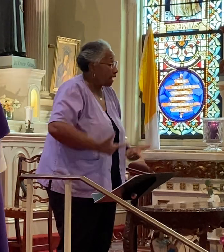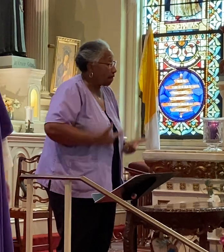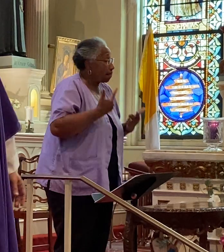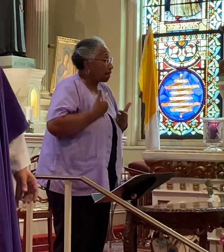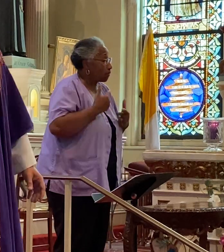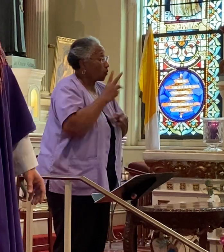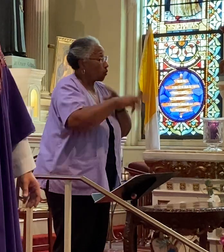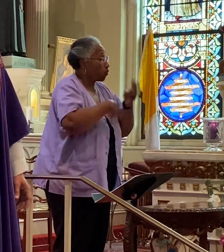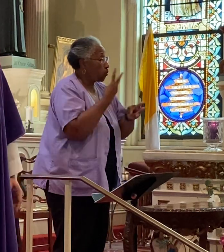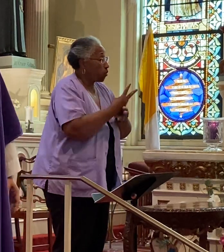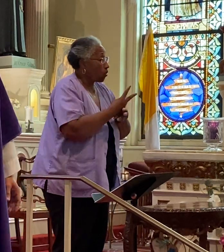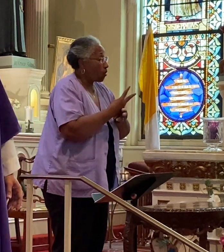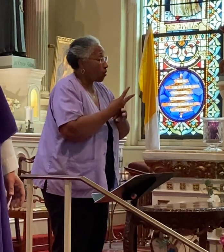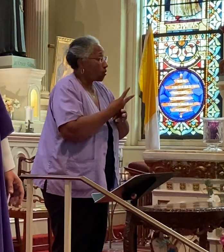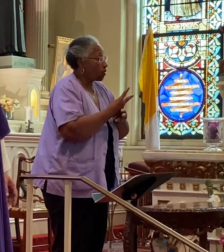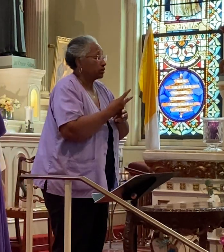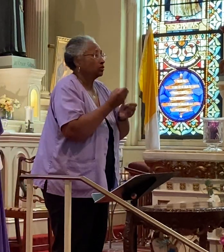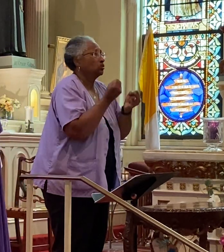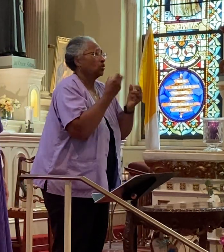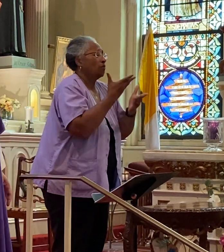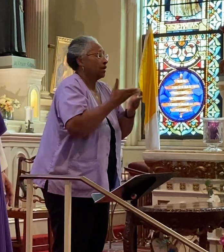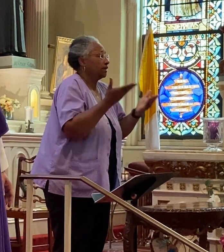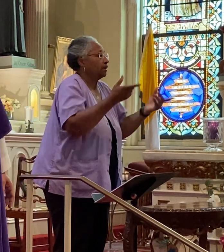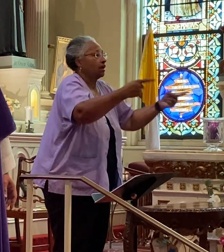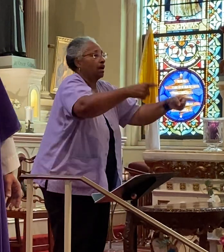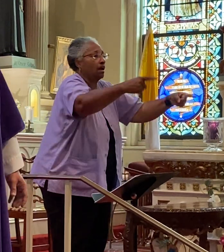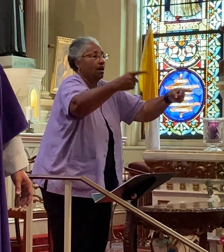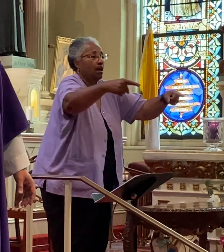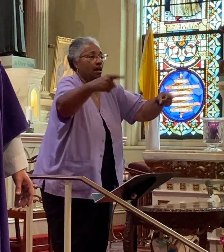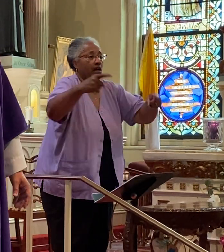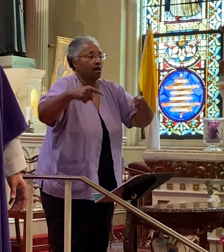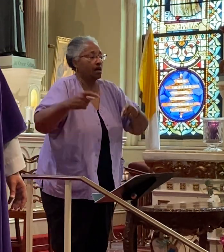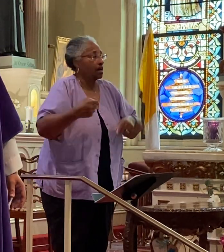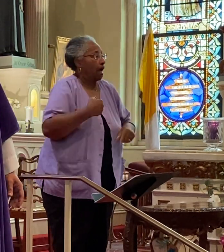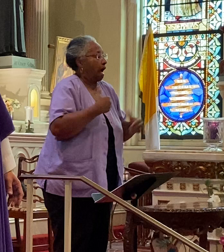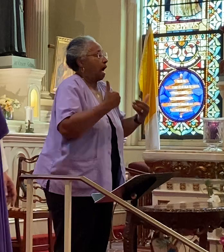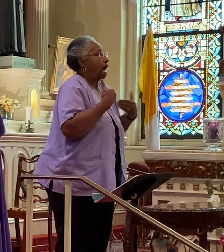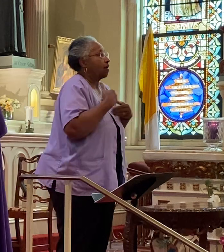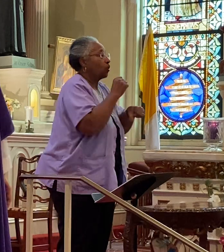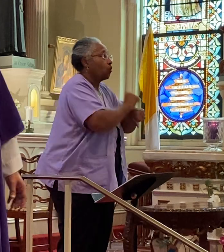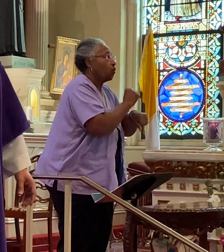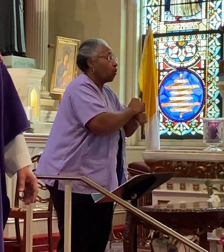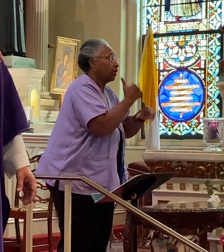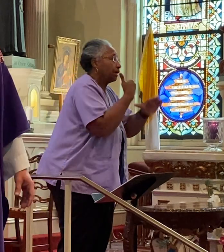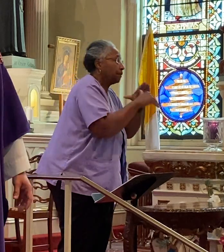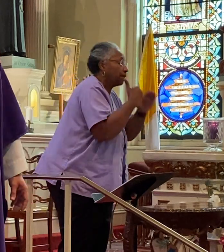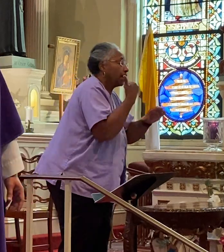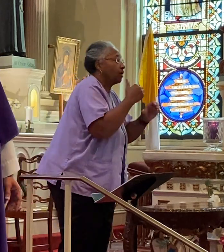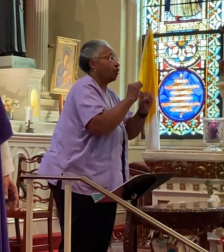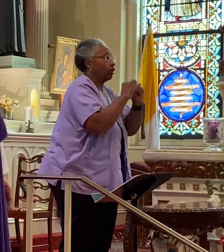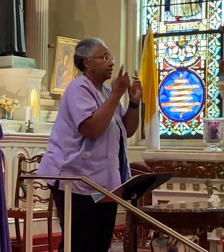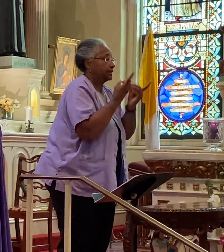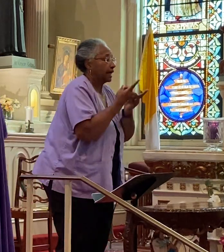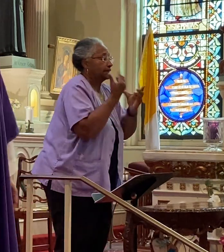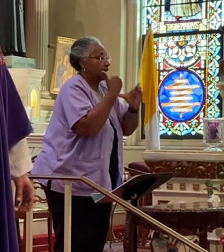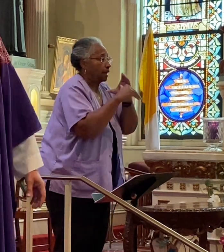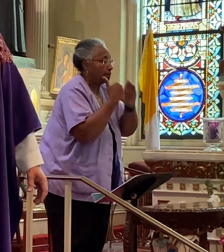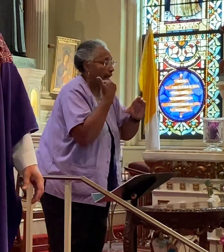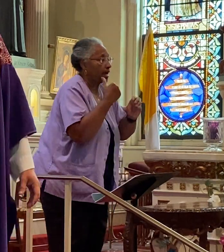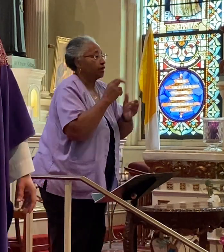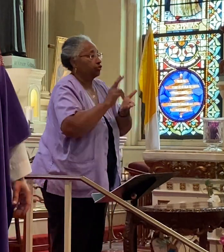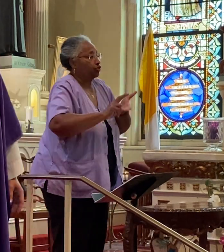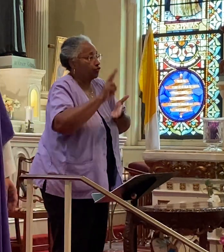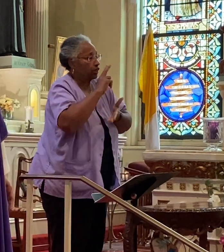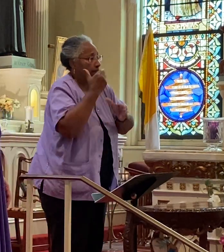we're being bombarded by things. You know, I have a work email, I have an archdiocesan email, I have a